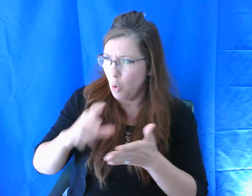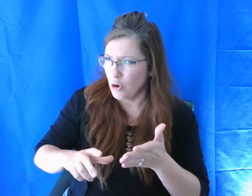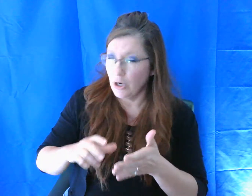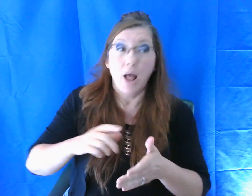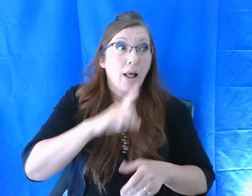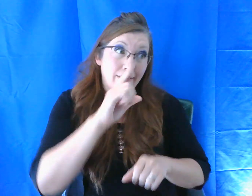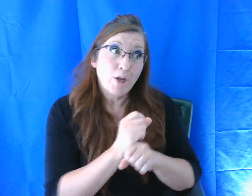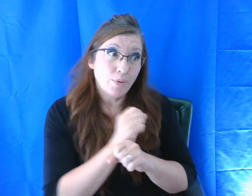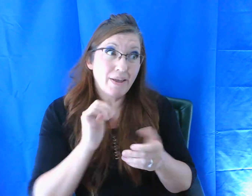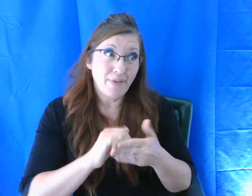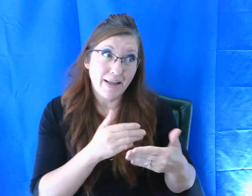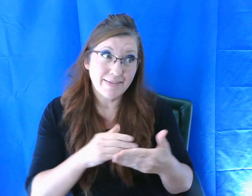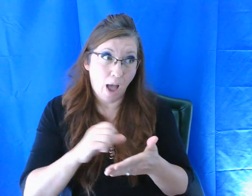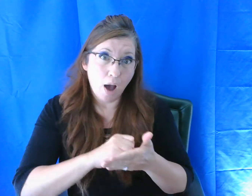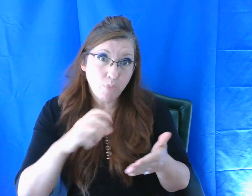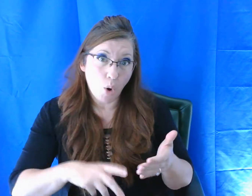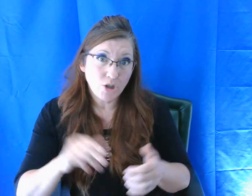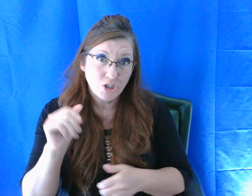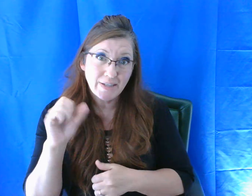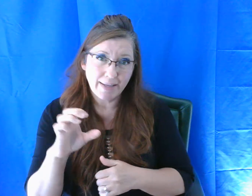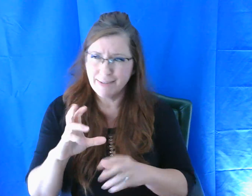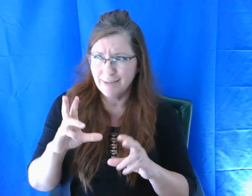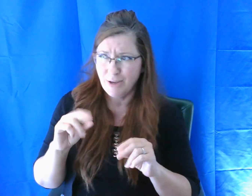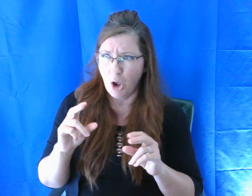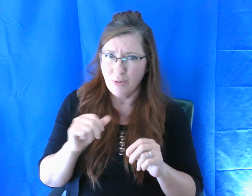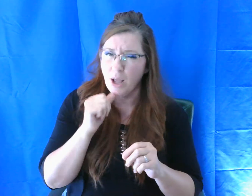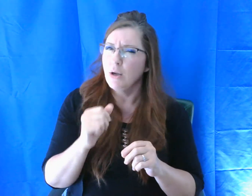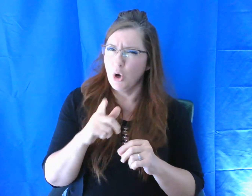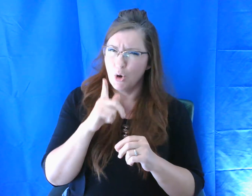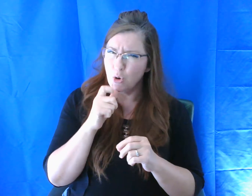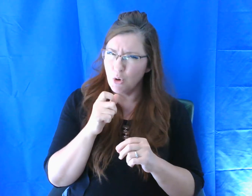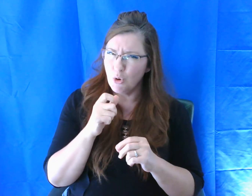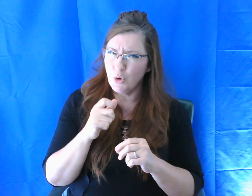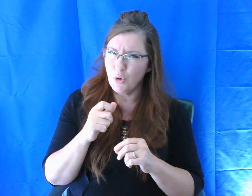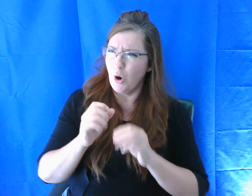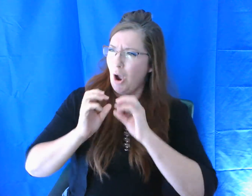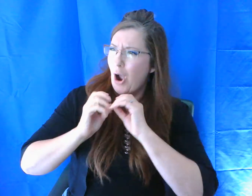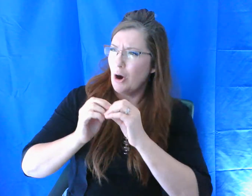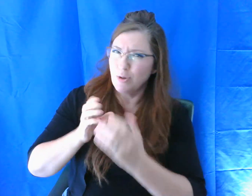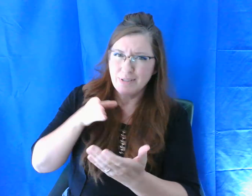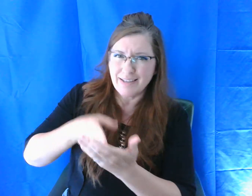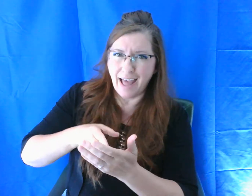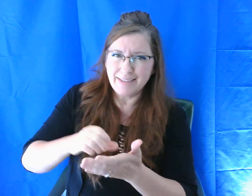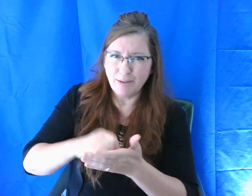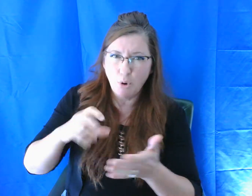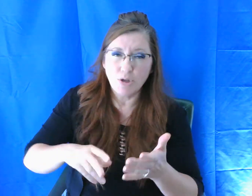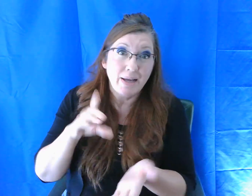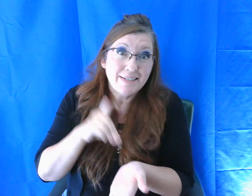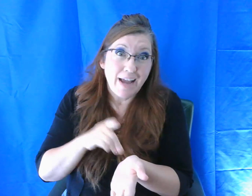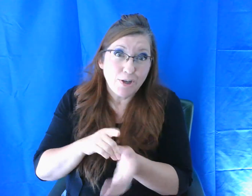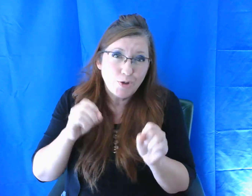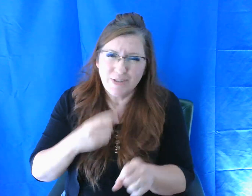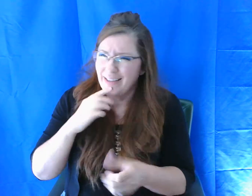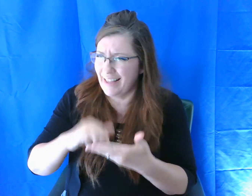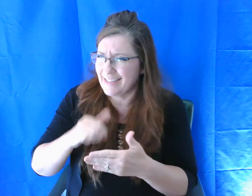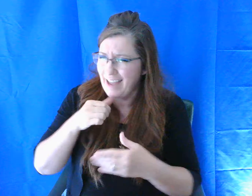abortion case. No, it is. Who goes around arguing against abortion because your doctors might say it? That's not an argument. That's not what's happening. It is. You